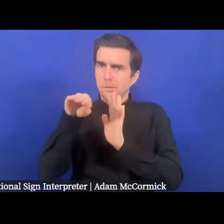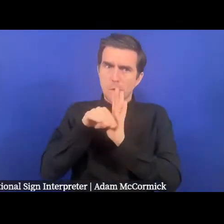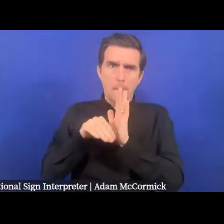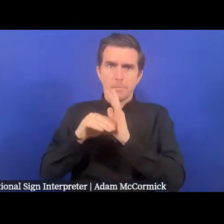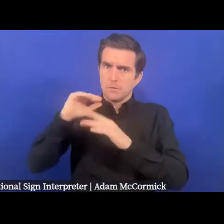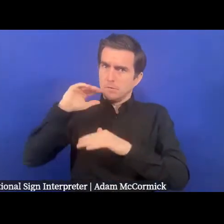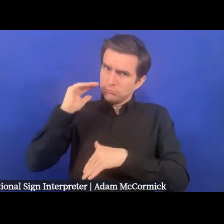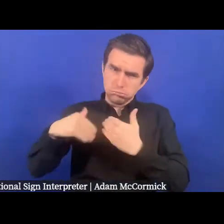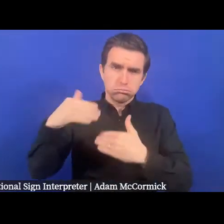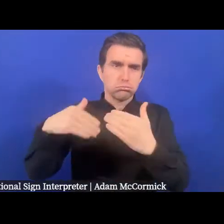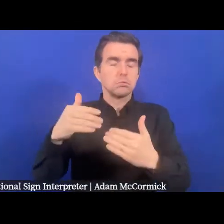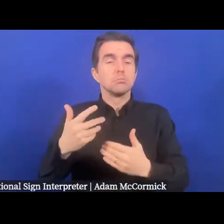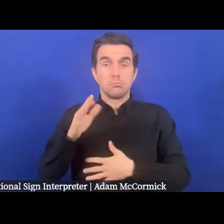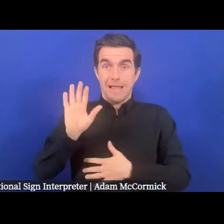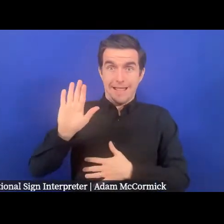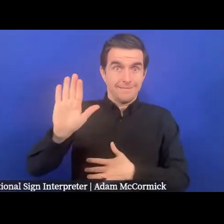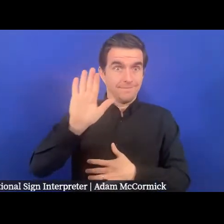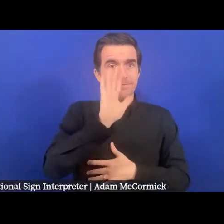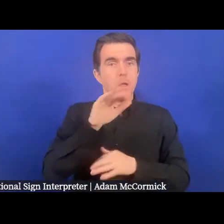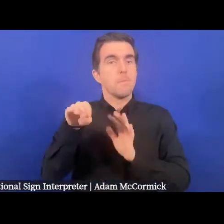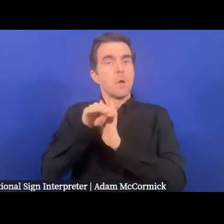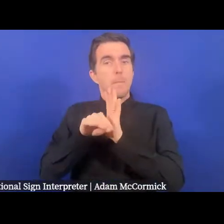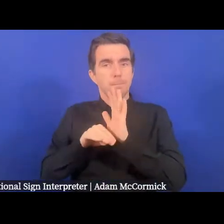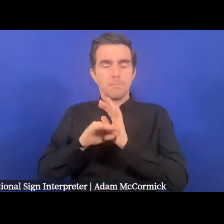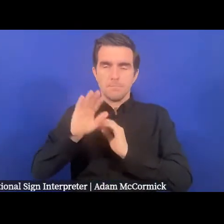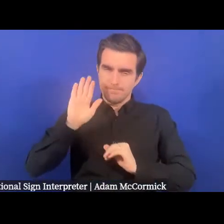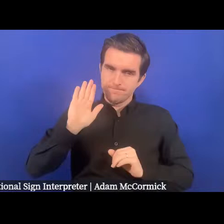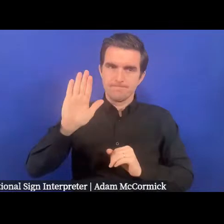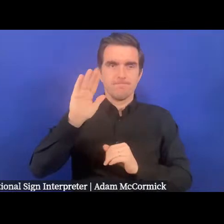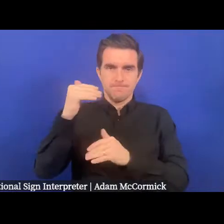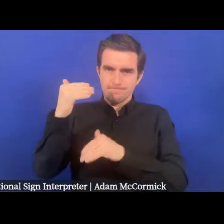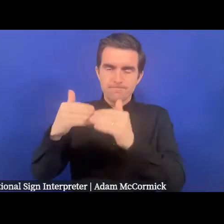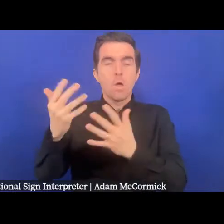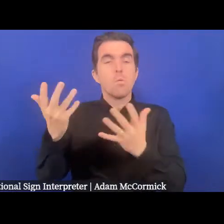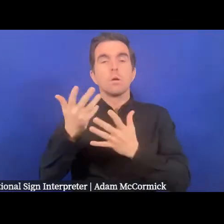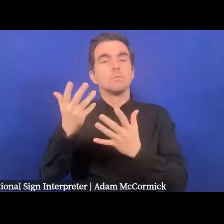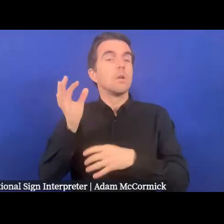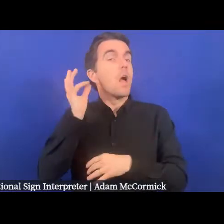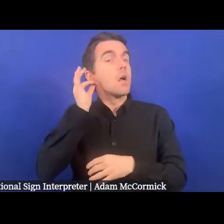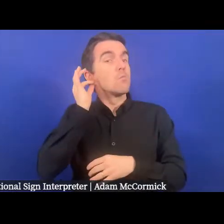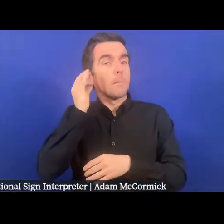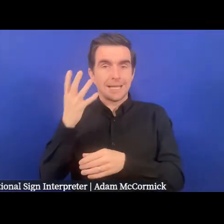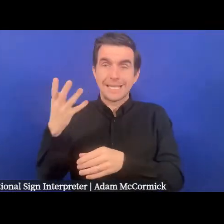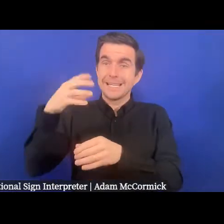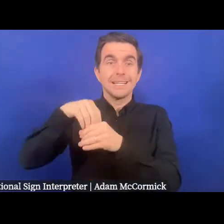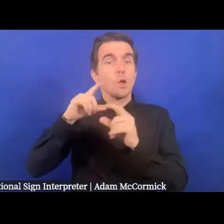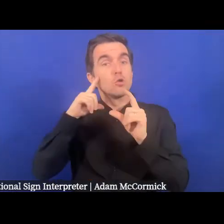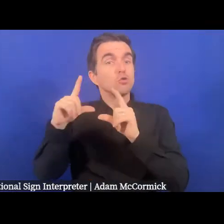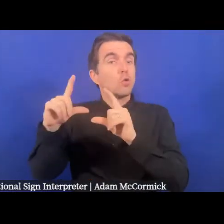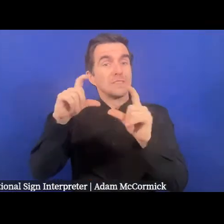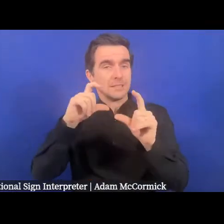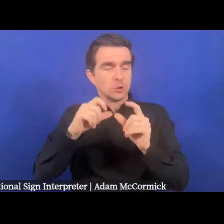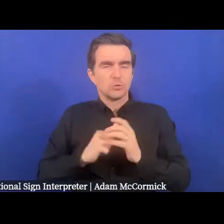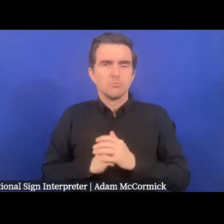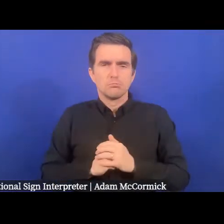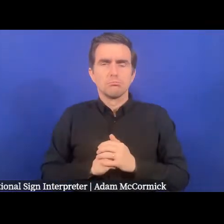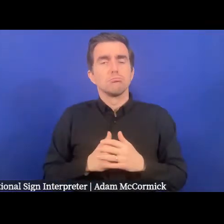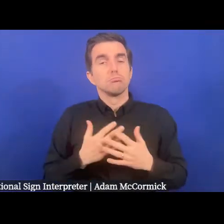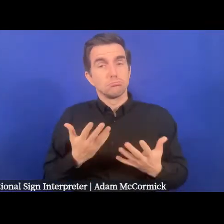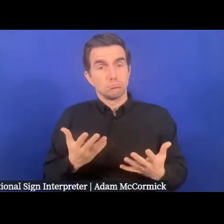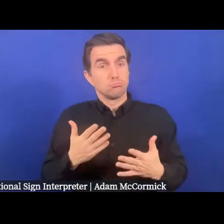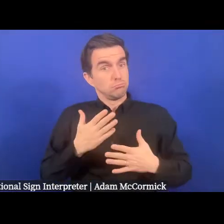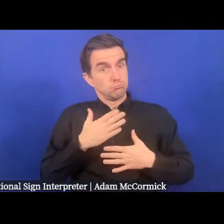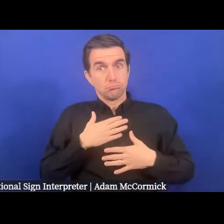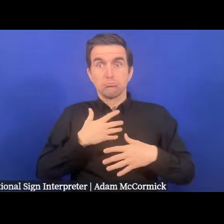tourism sector. We have our, telcos, the telephone companies that are doing that. You have